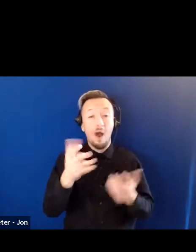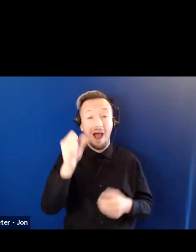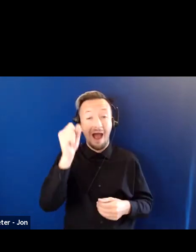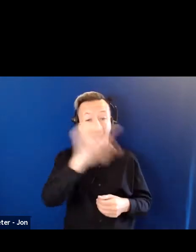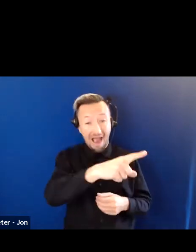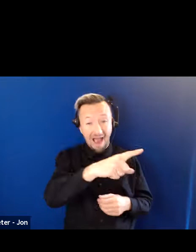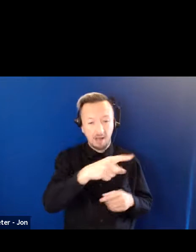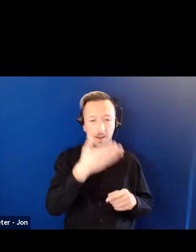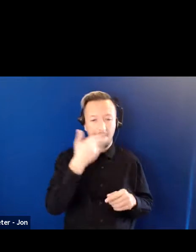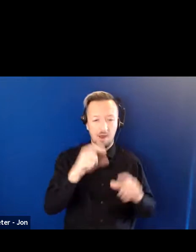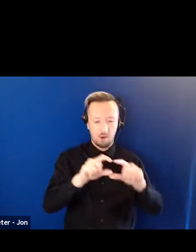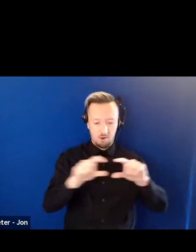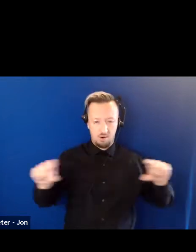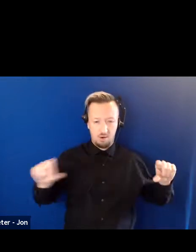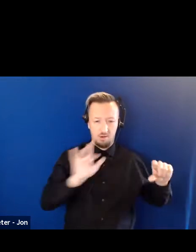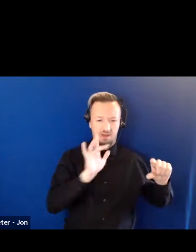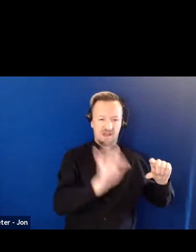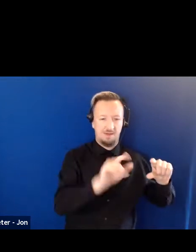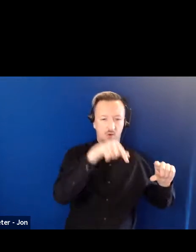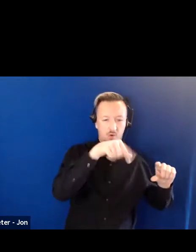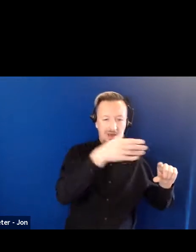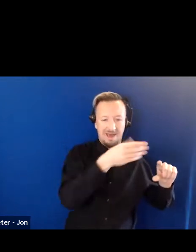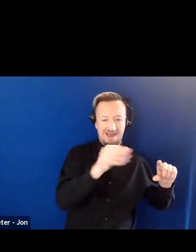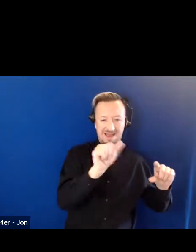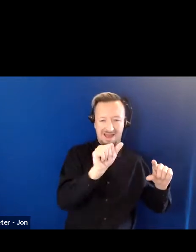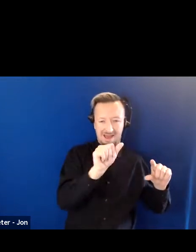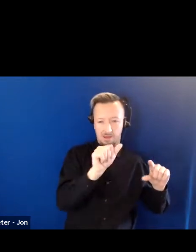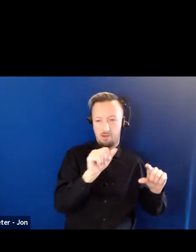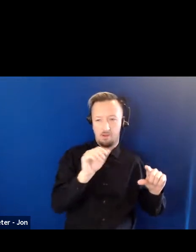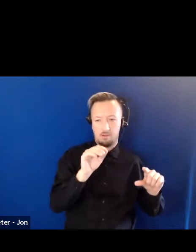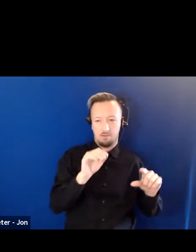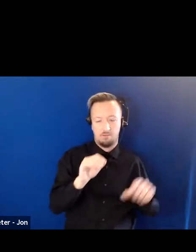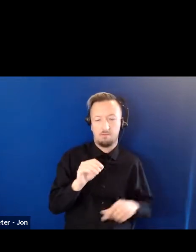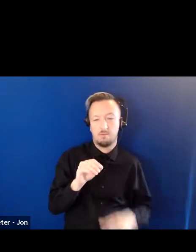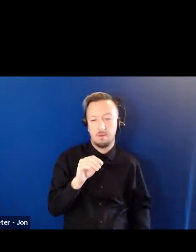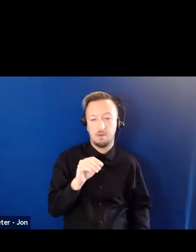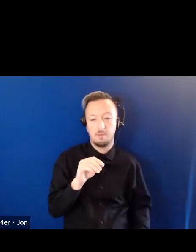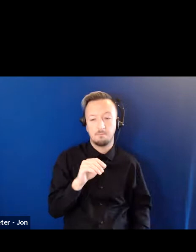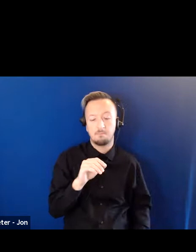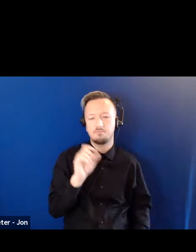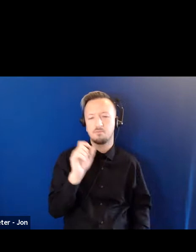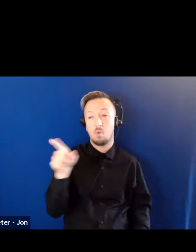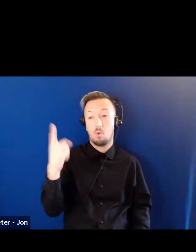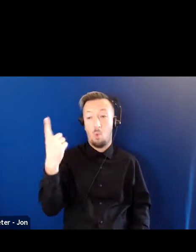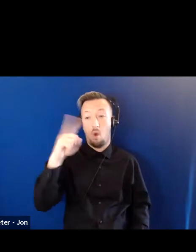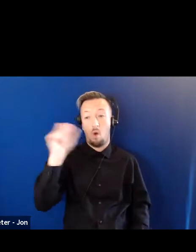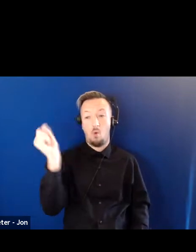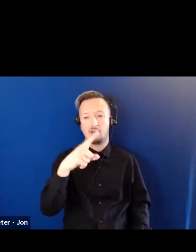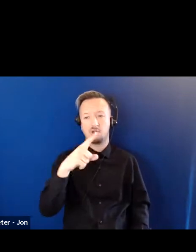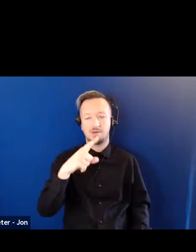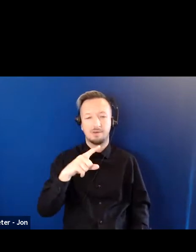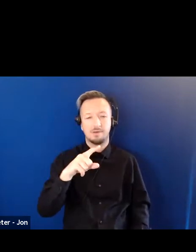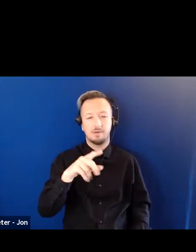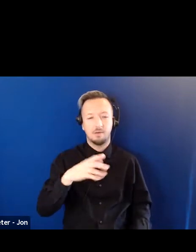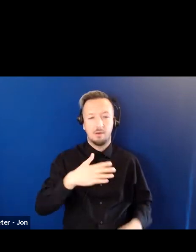the Q&A. What is the biggest challenge of rebranding? And this is from,